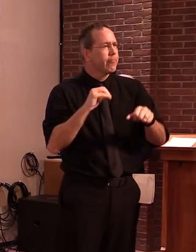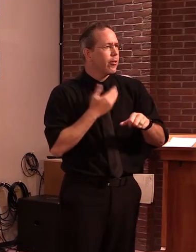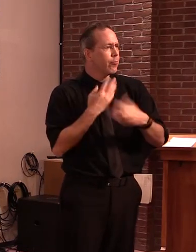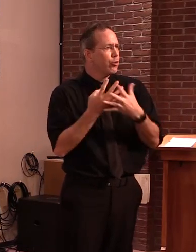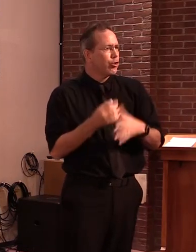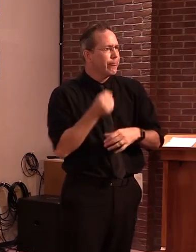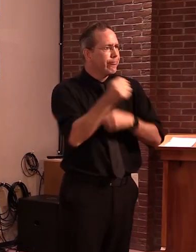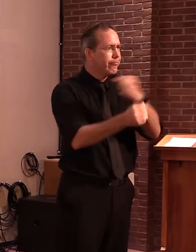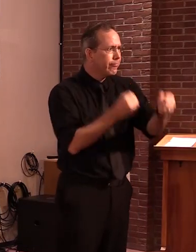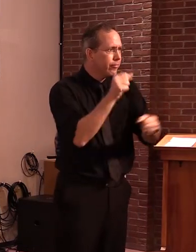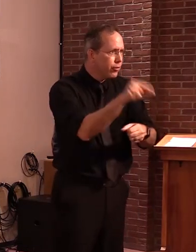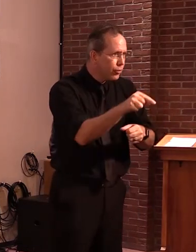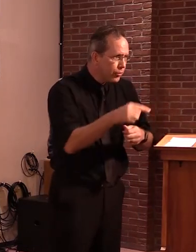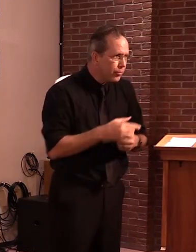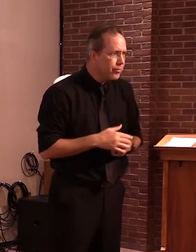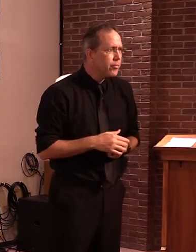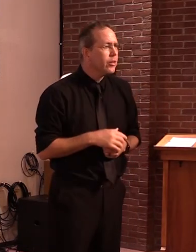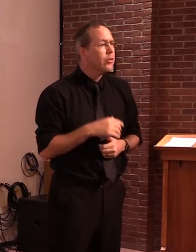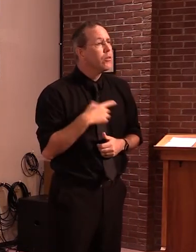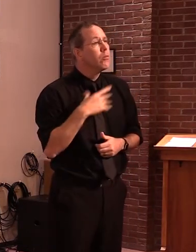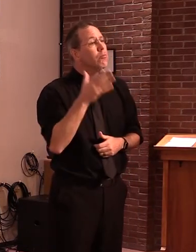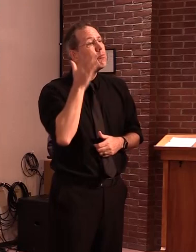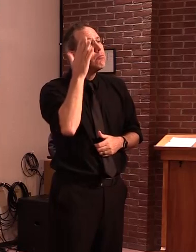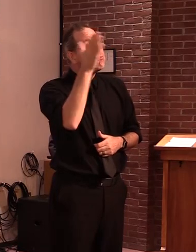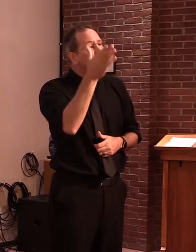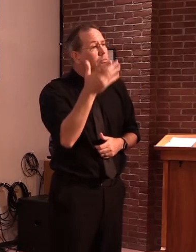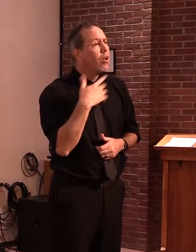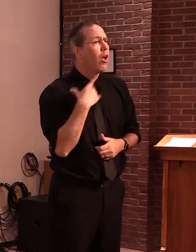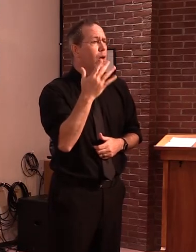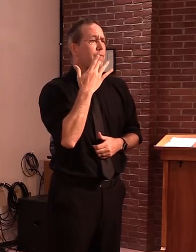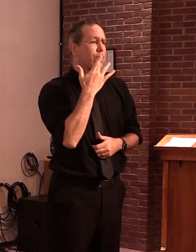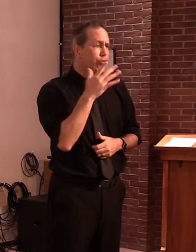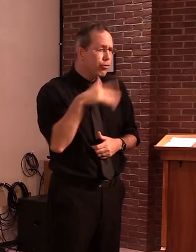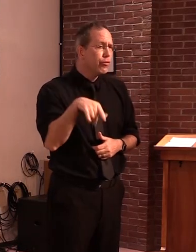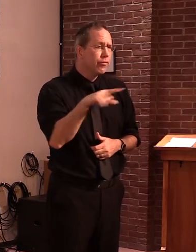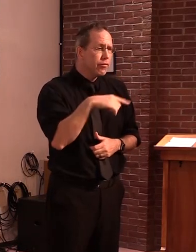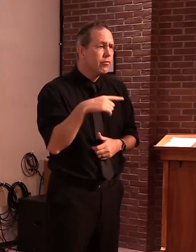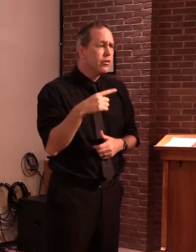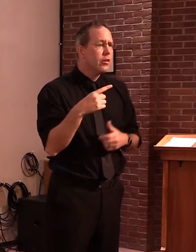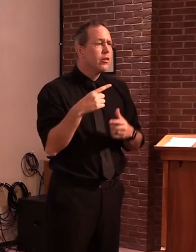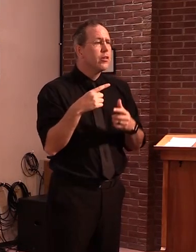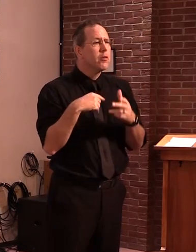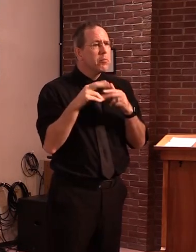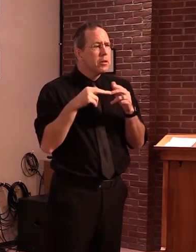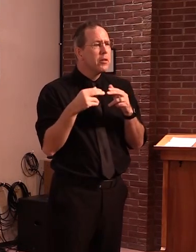but in the future, it would be more advantageous if we had a newer facility